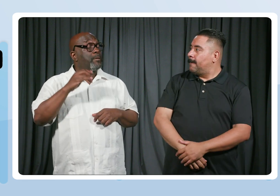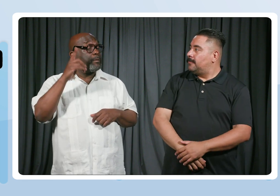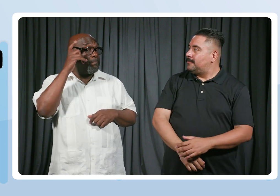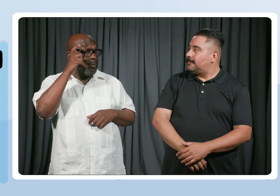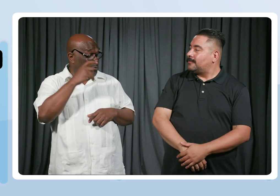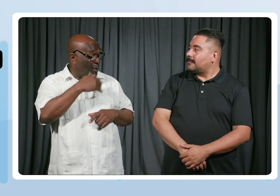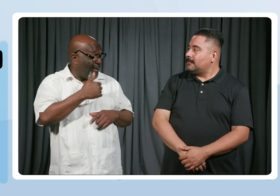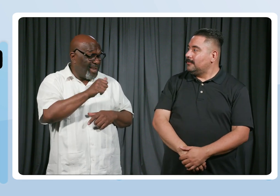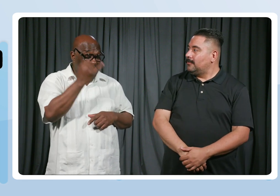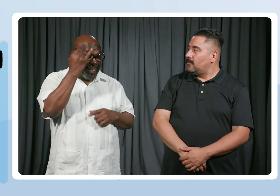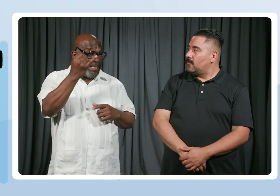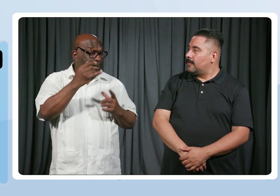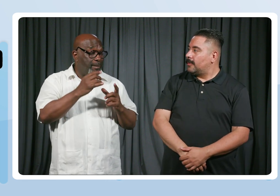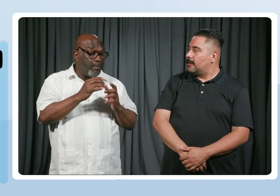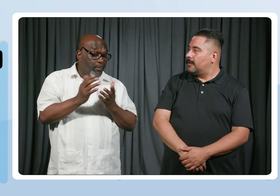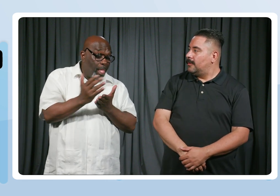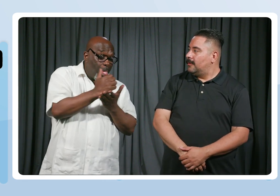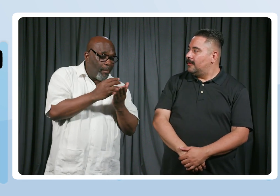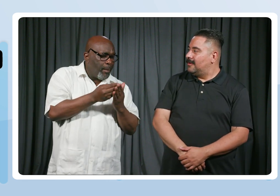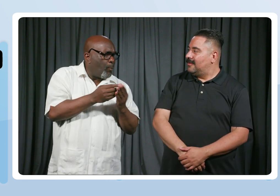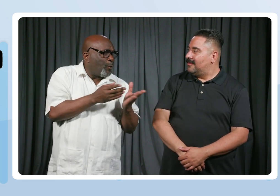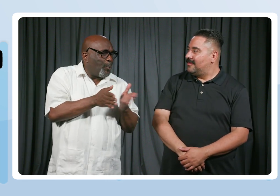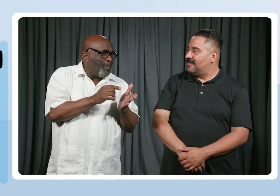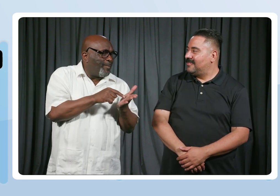you're going to do with all the money you earn?